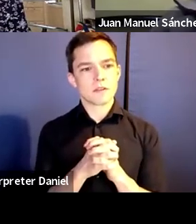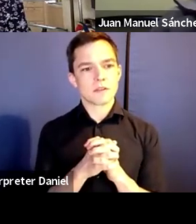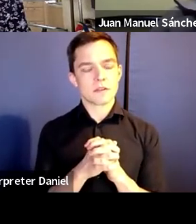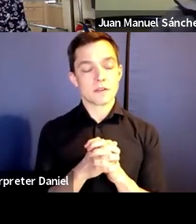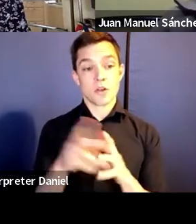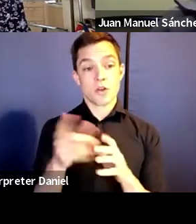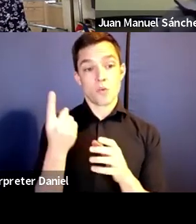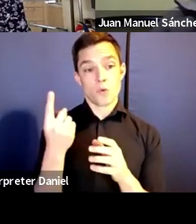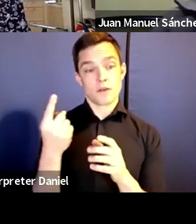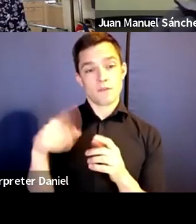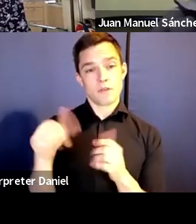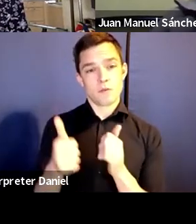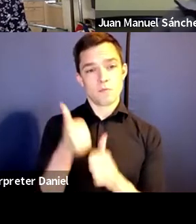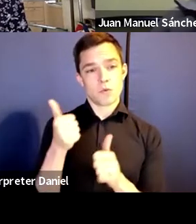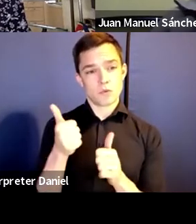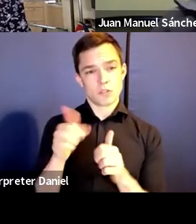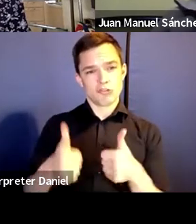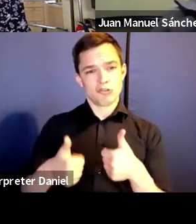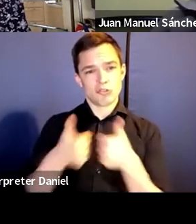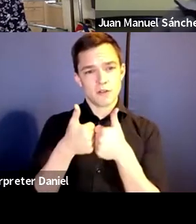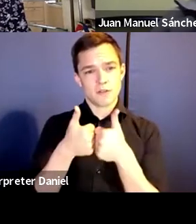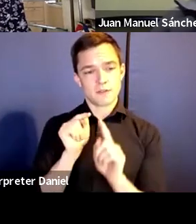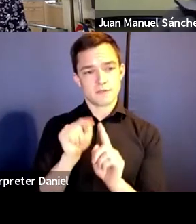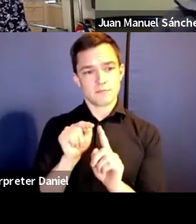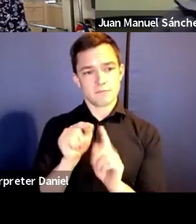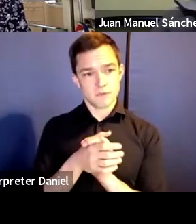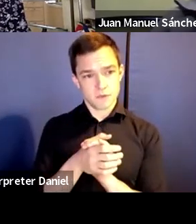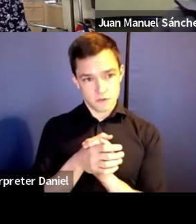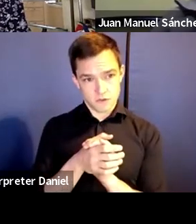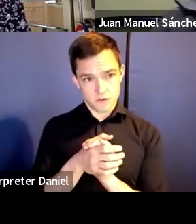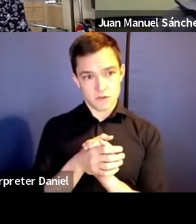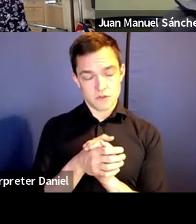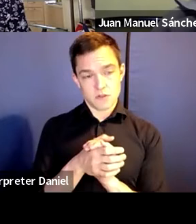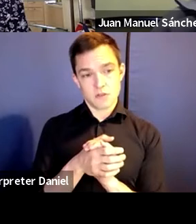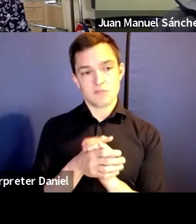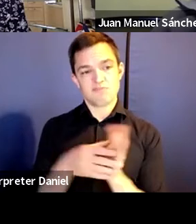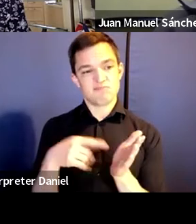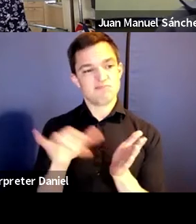one of the most challenging is first is it is like